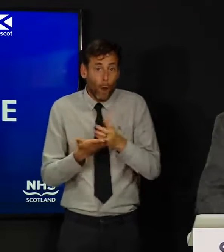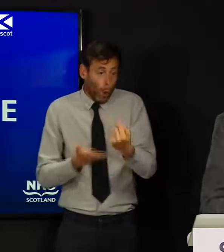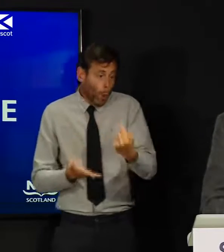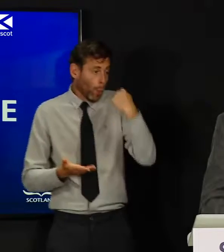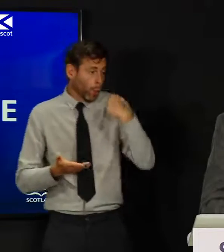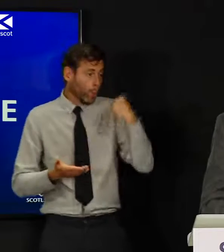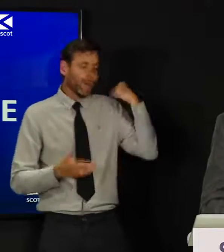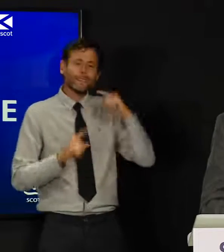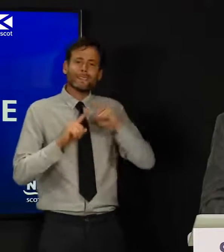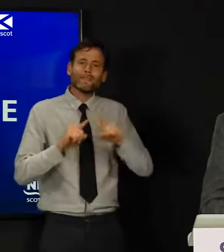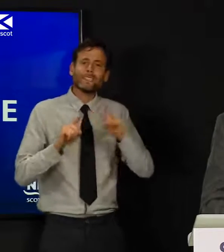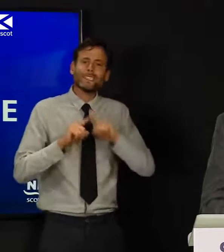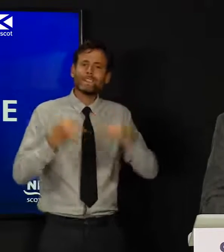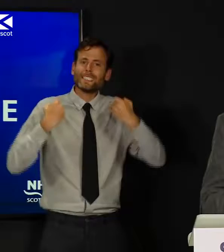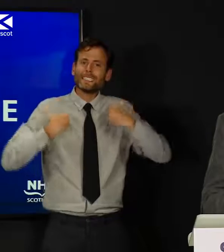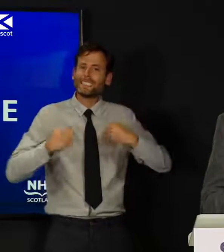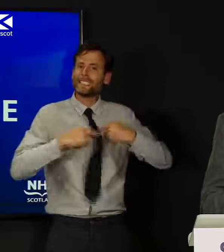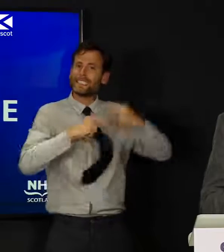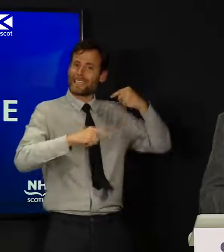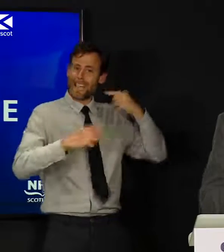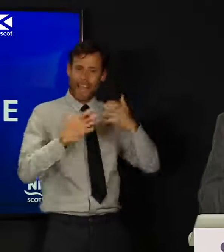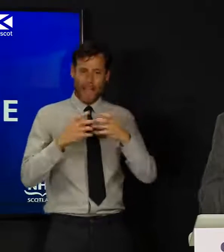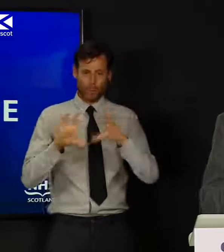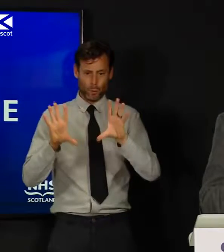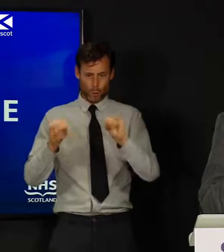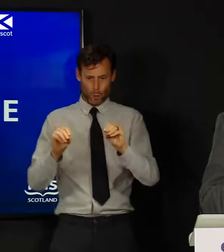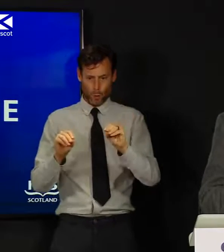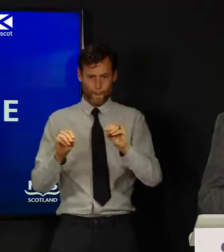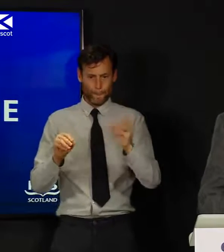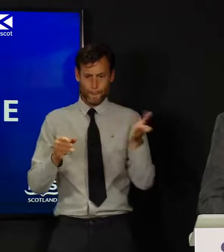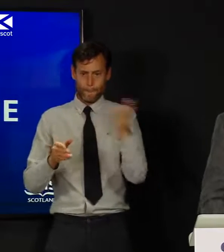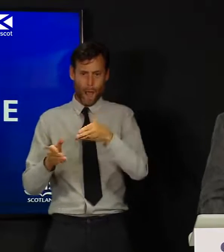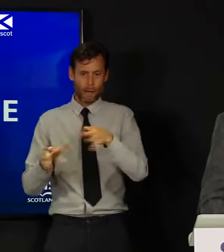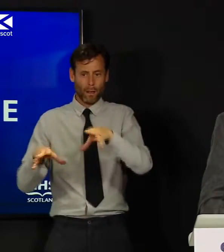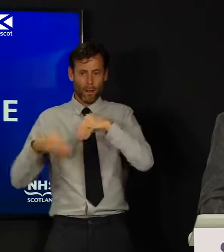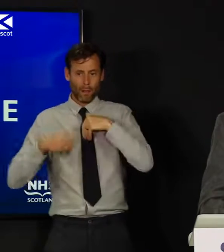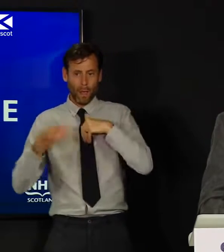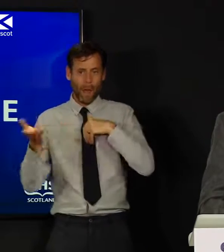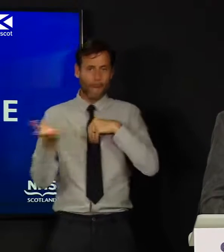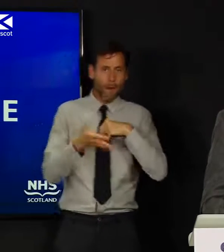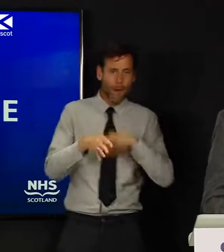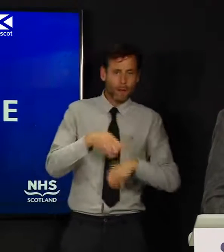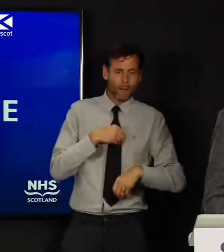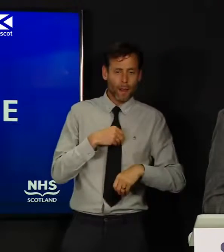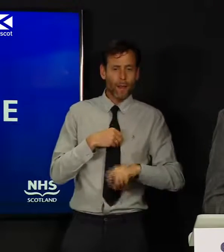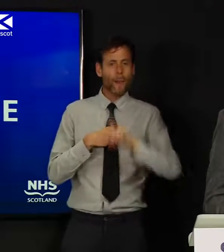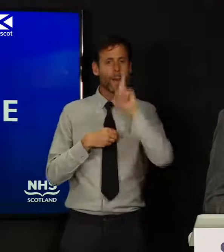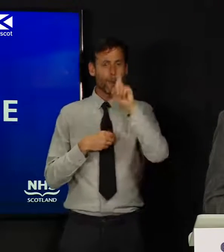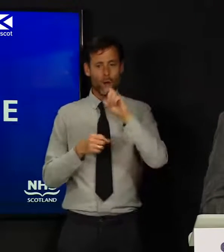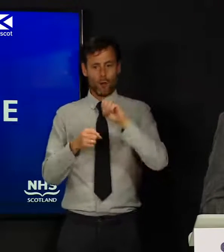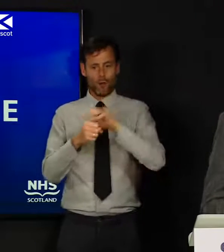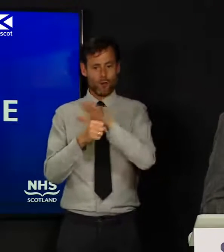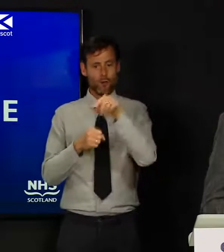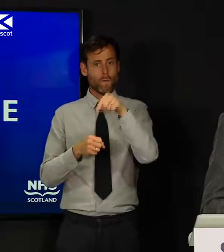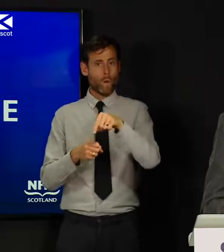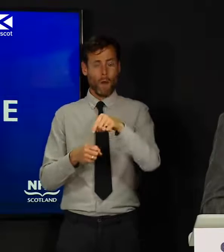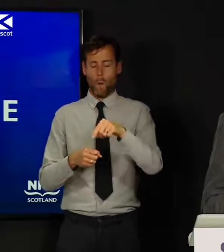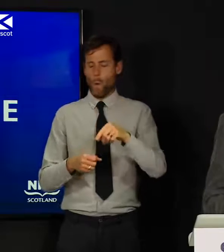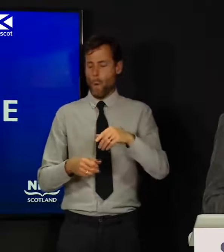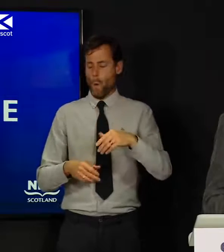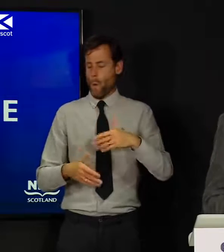with this virus. But it does underline how challenging this particular infection agent is. It